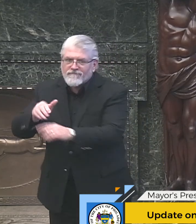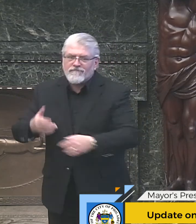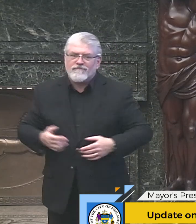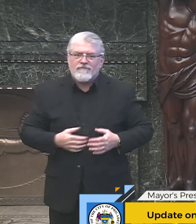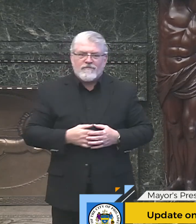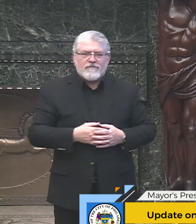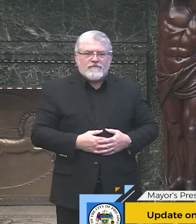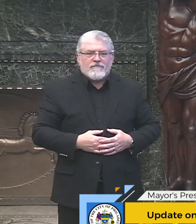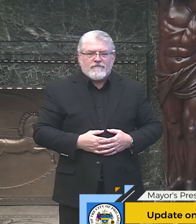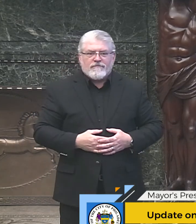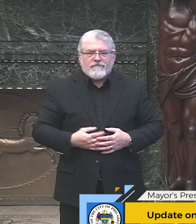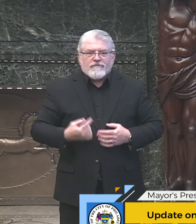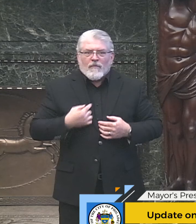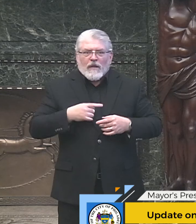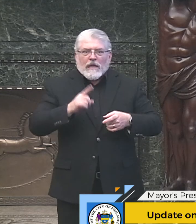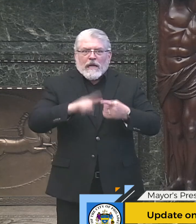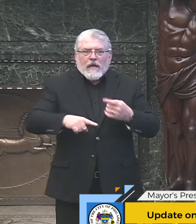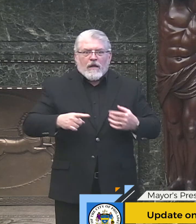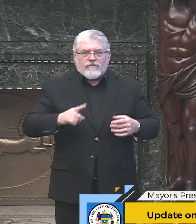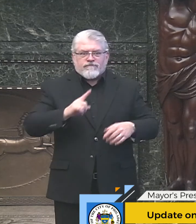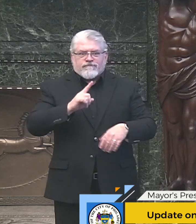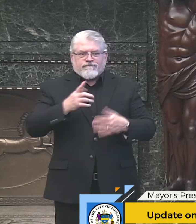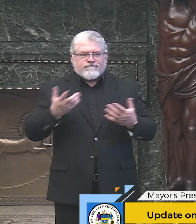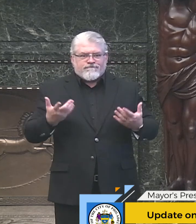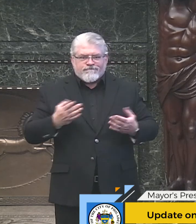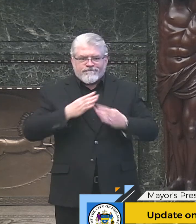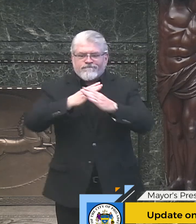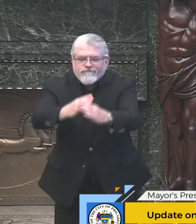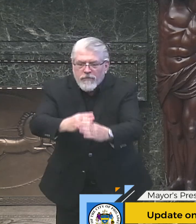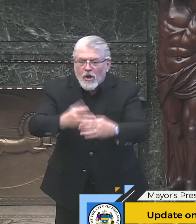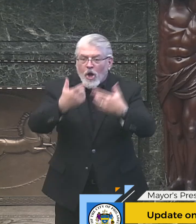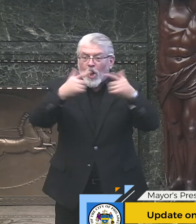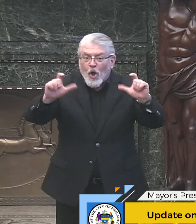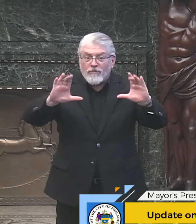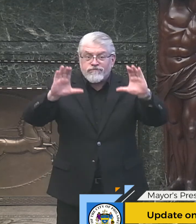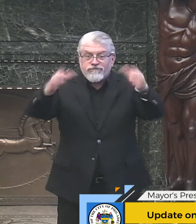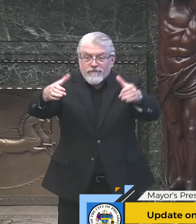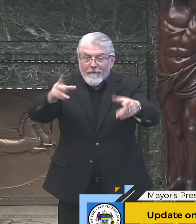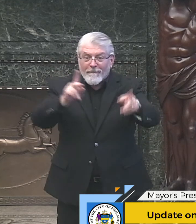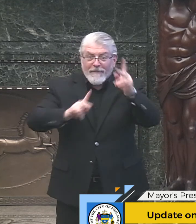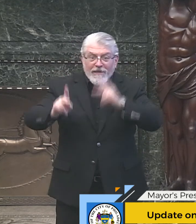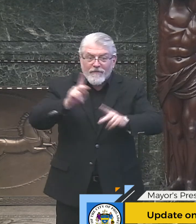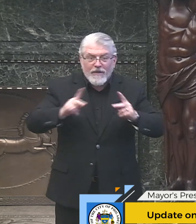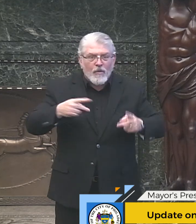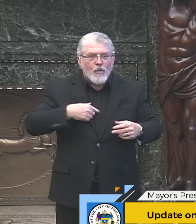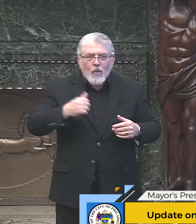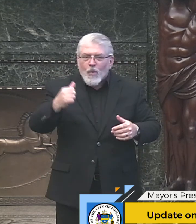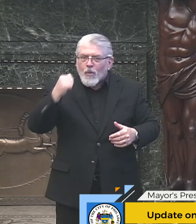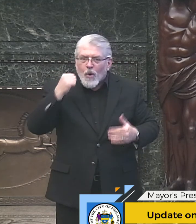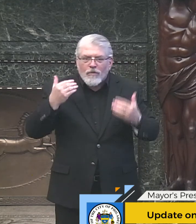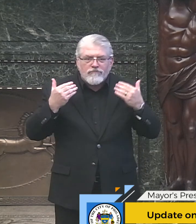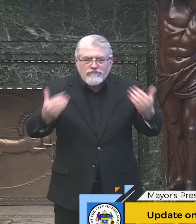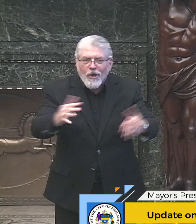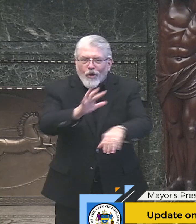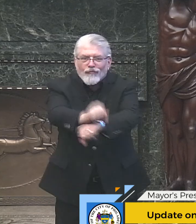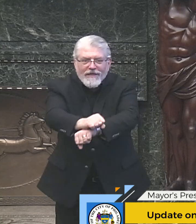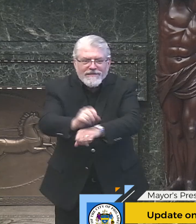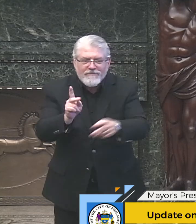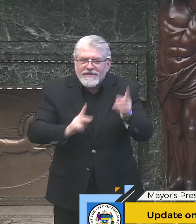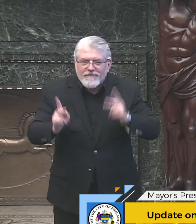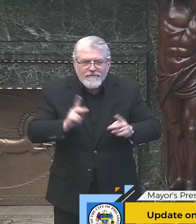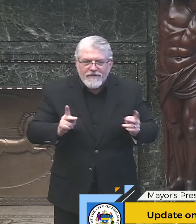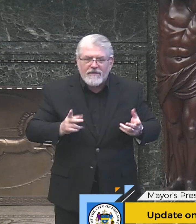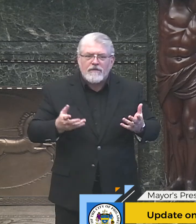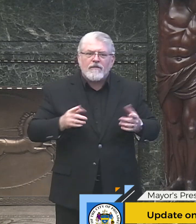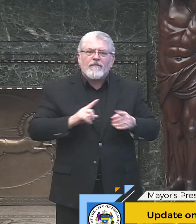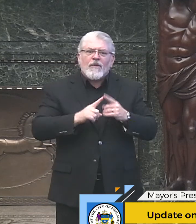people. We're obviously not going to arrest anybody because we want our jails as empty as possible. And I do believe it's